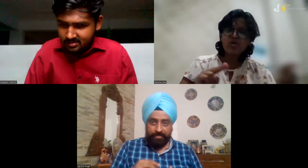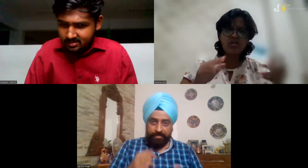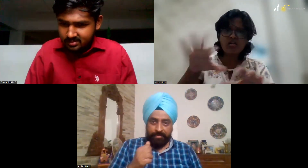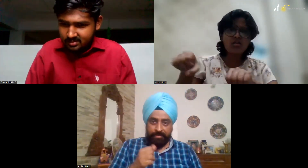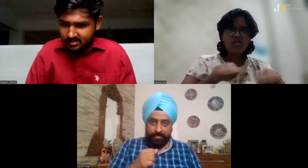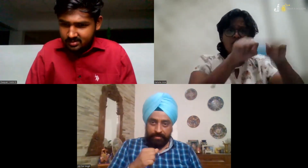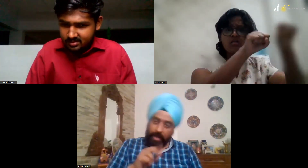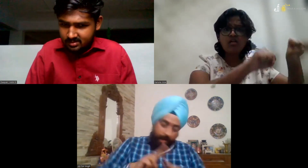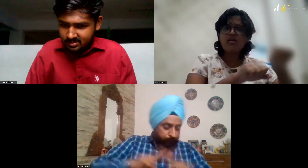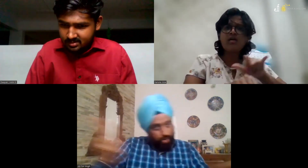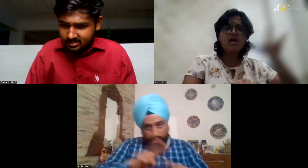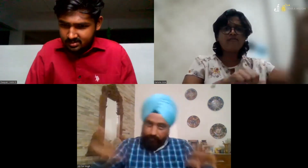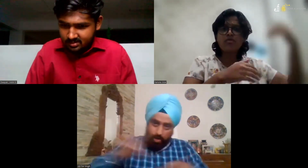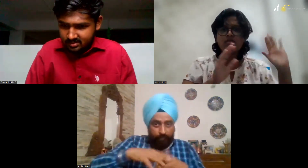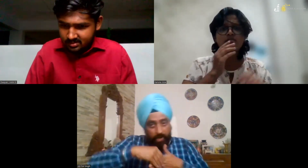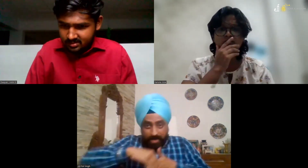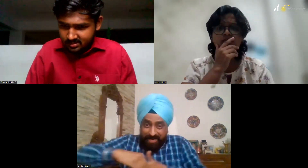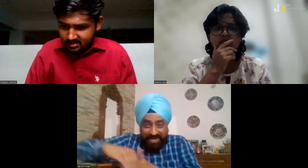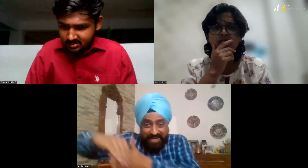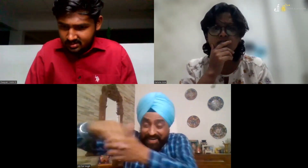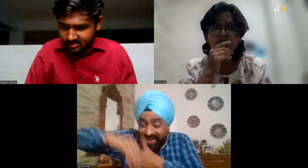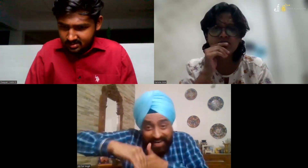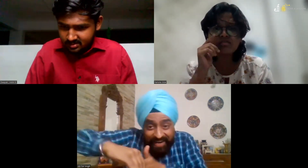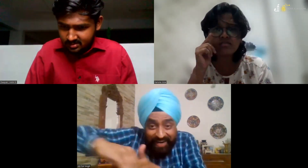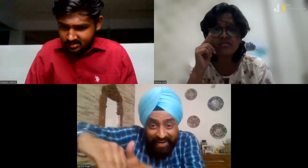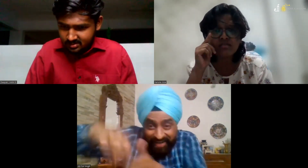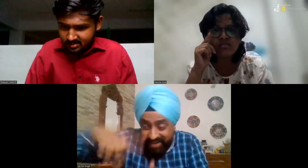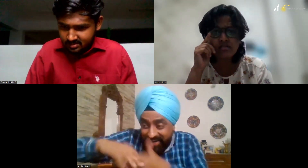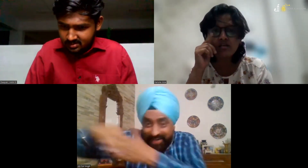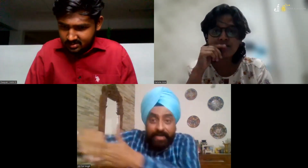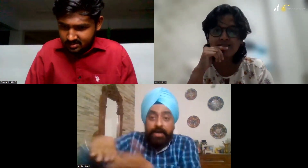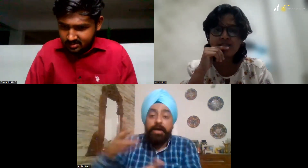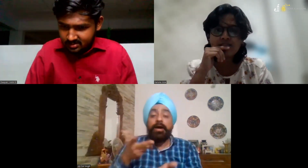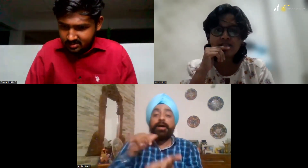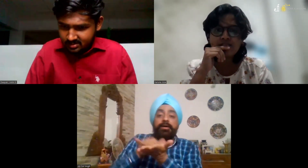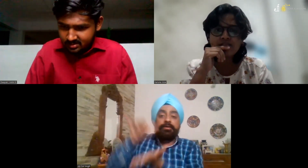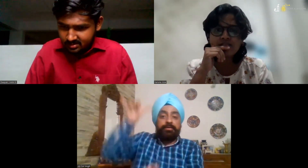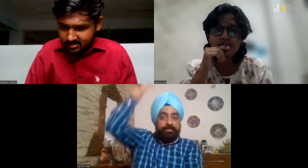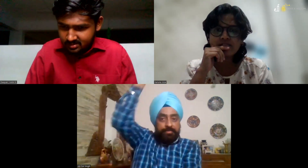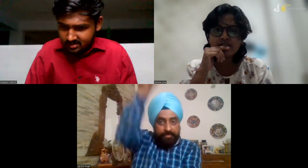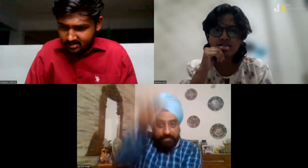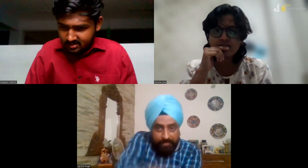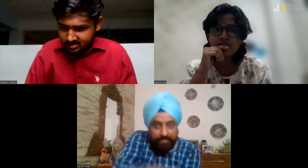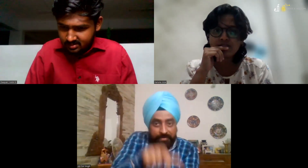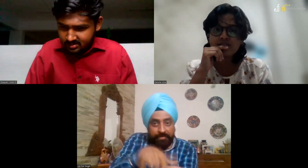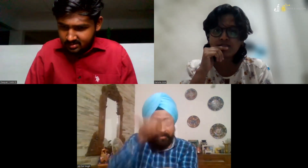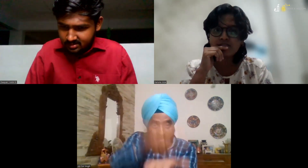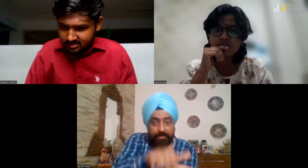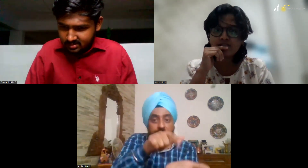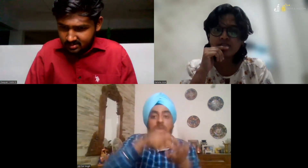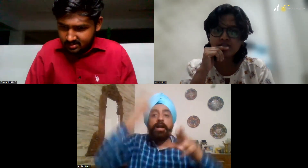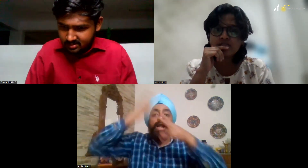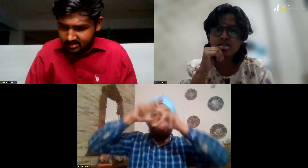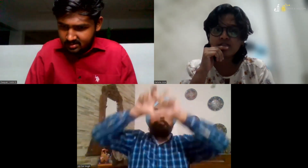So see, if you are a deaf person, anyone can give assistance to you. So see, they can provide us assistance,